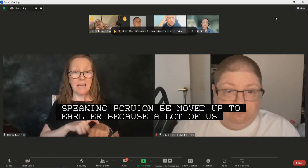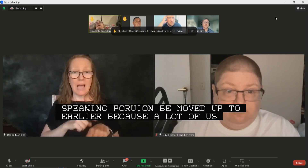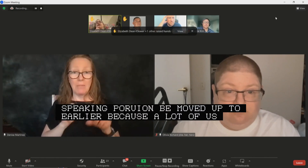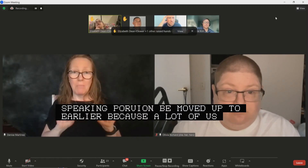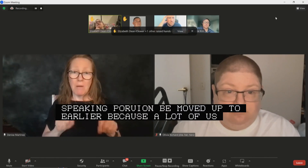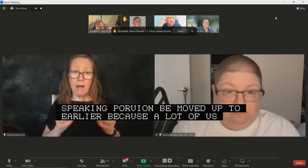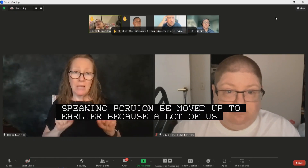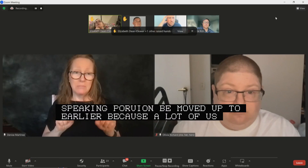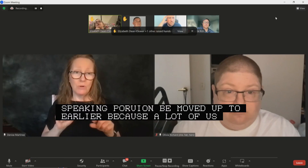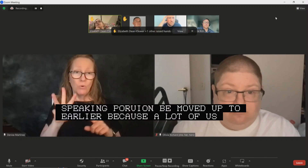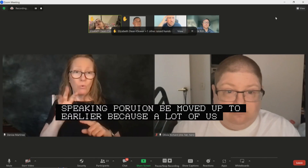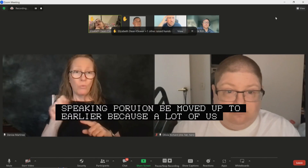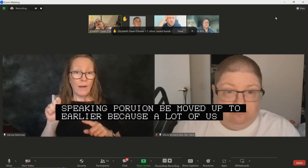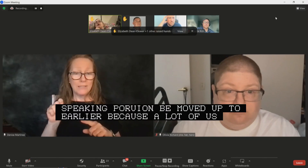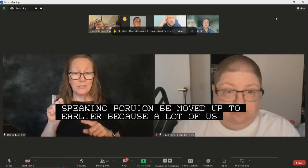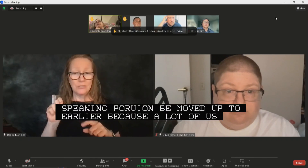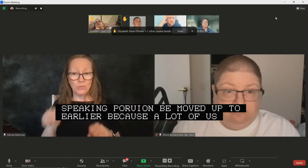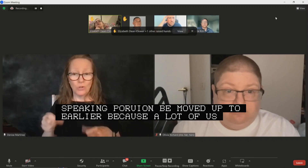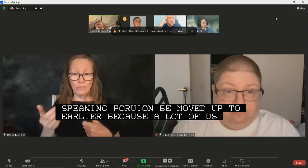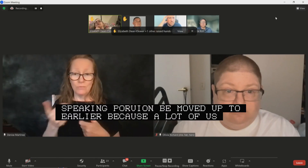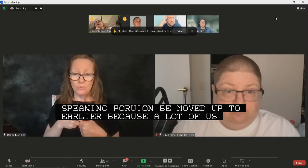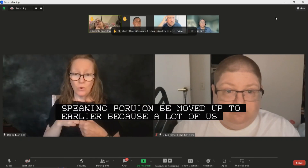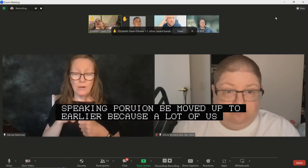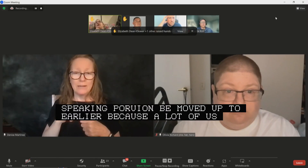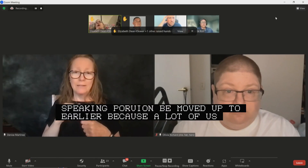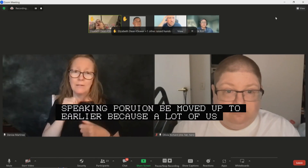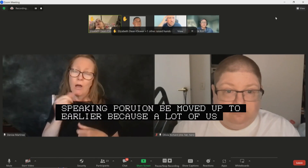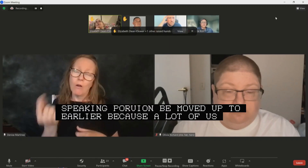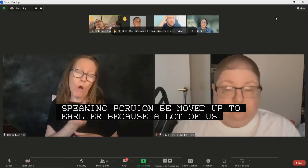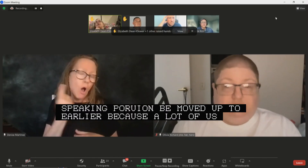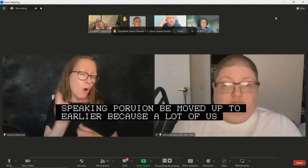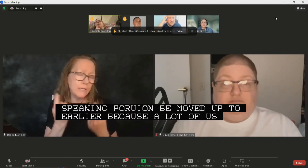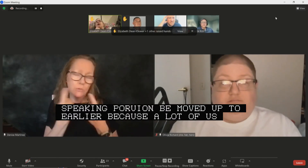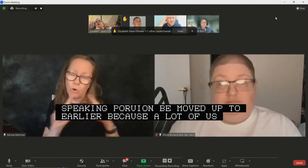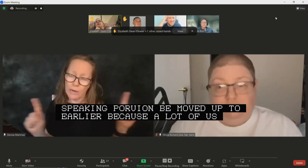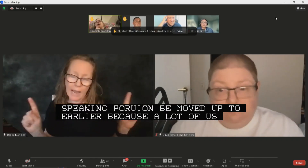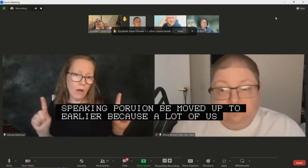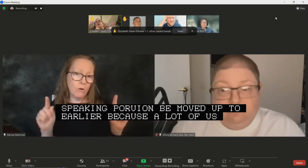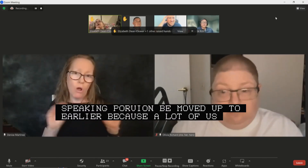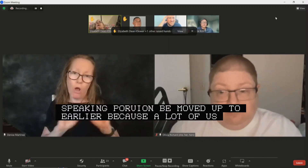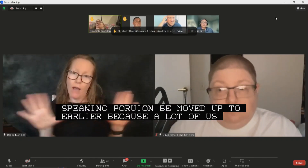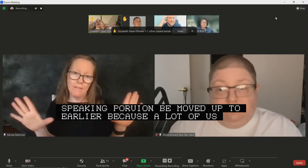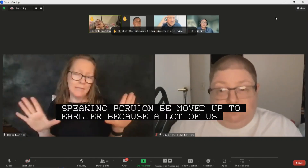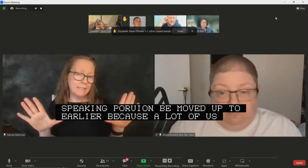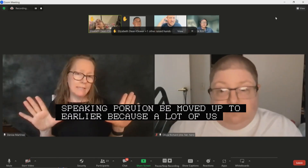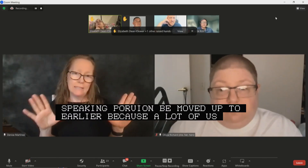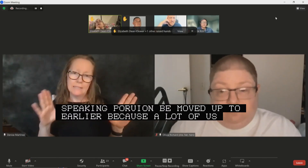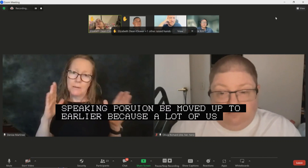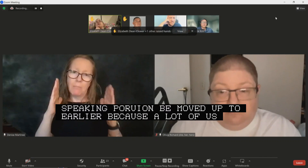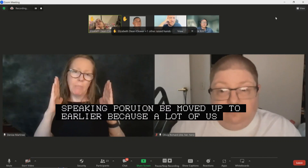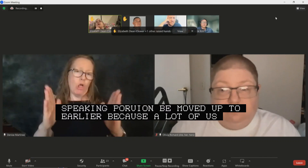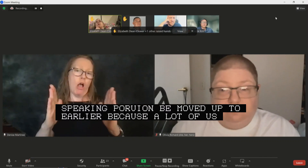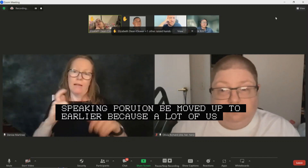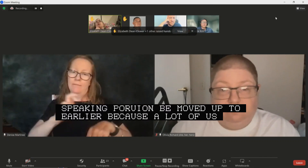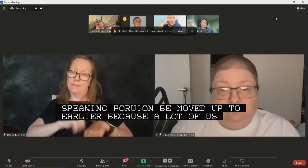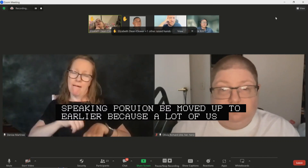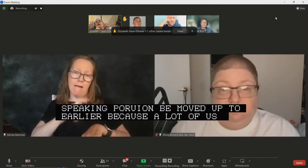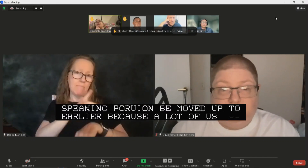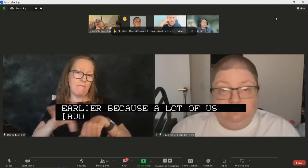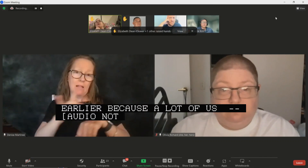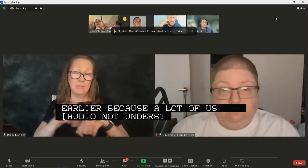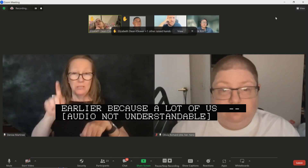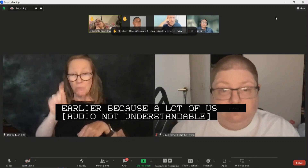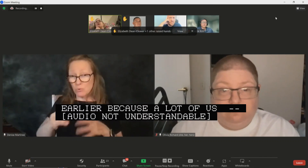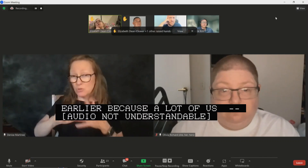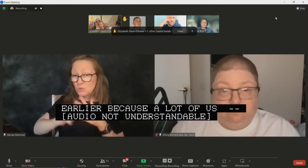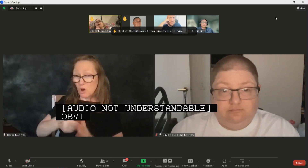us. That doesn't always work out. Obviously these things are open for a block of time. But it was supposed to start at 1:30. It